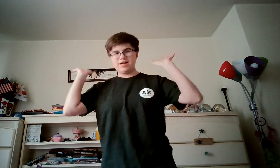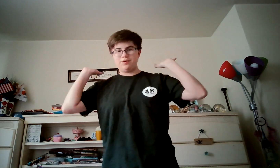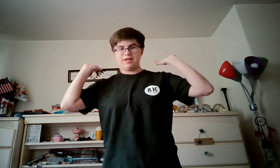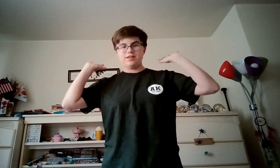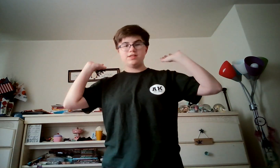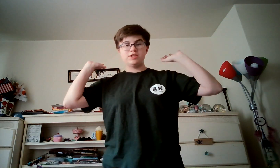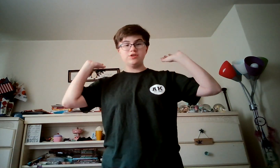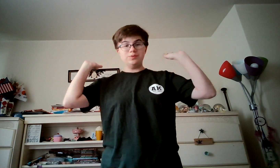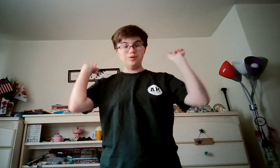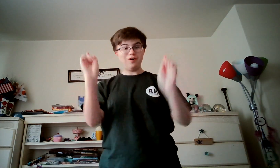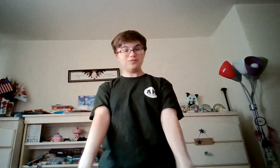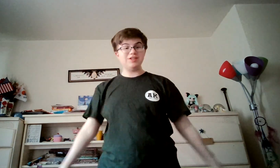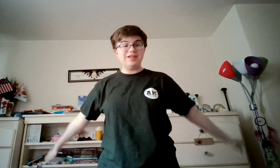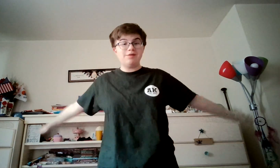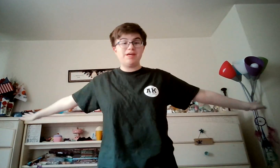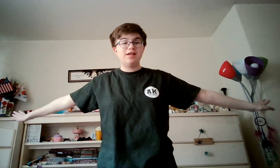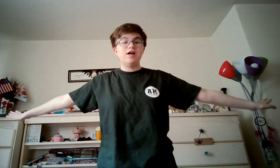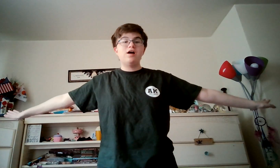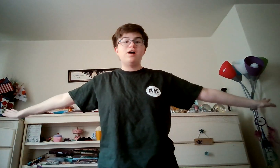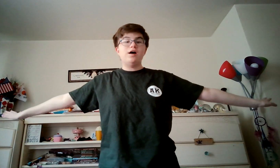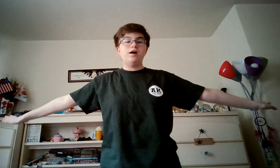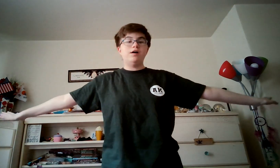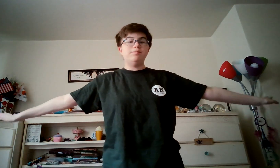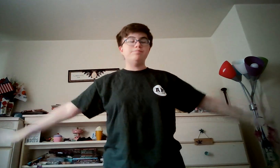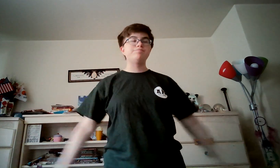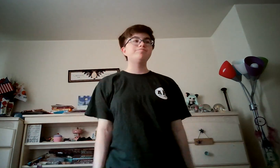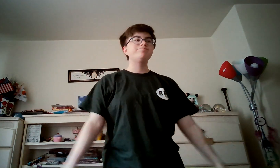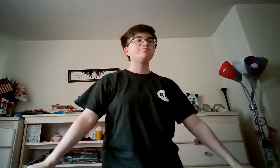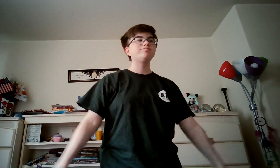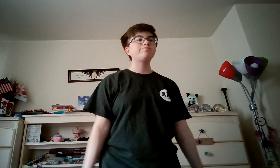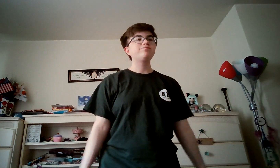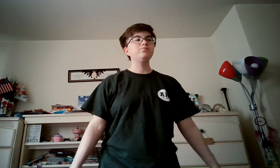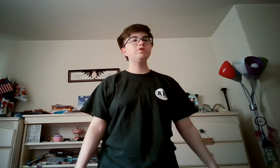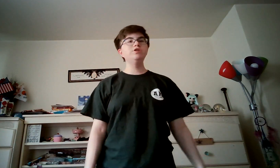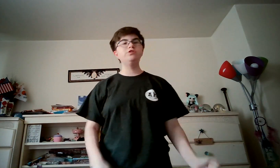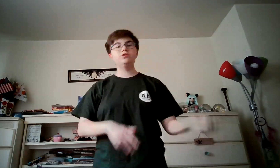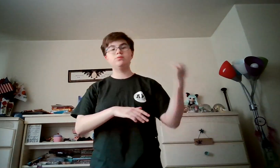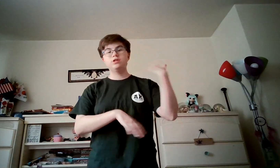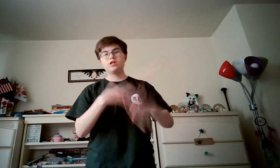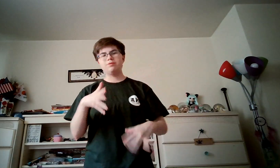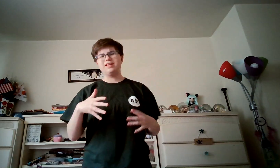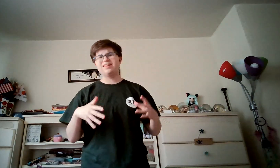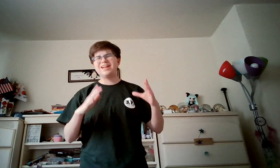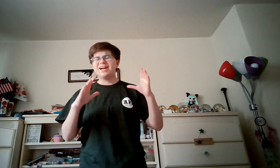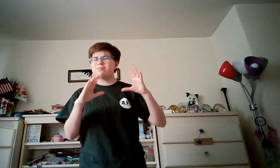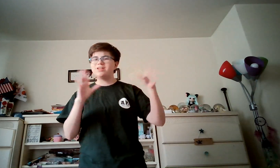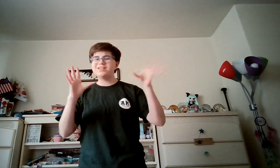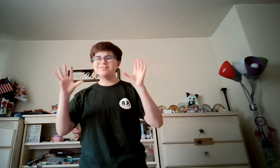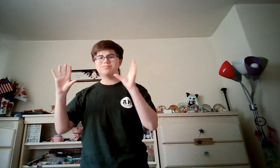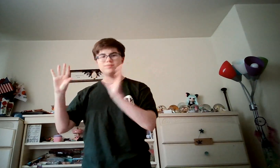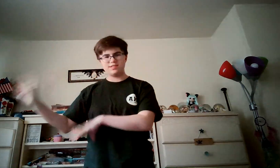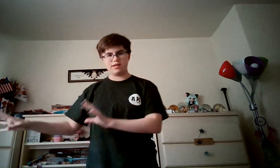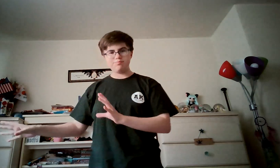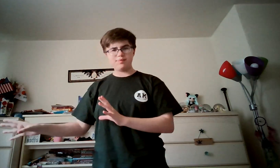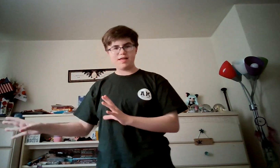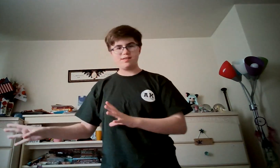Anyway, so hopefully you can hear me. Um. So a couple things. I'm gonna share some